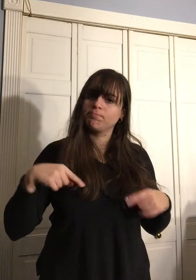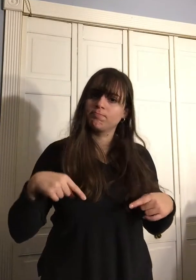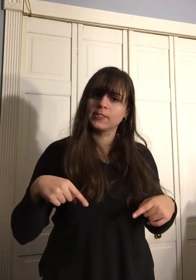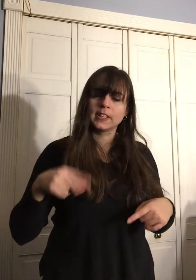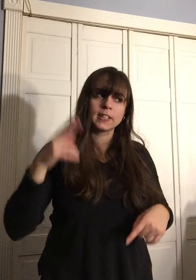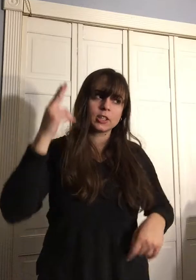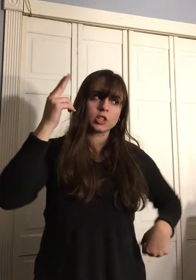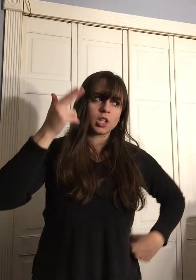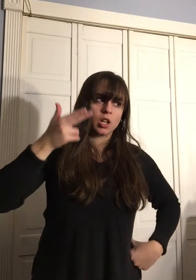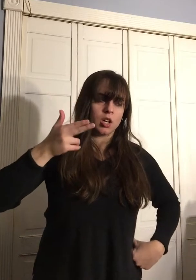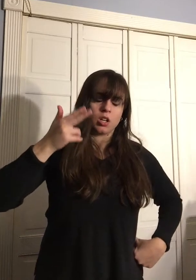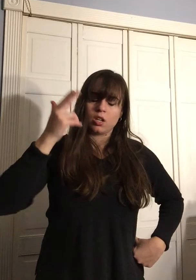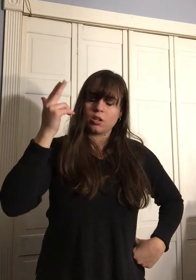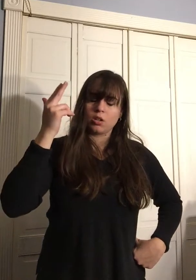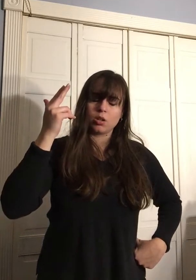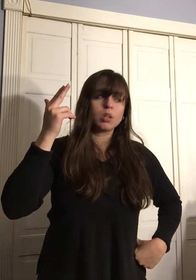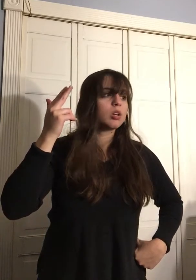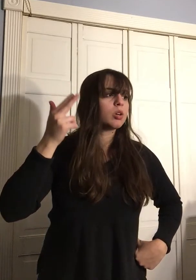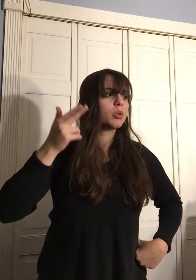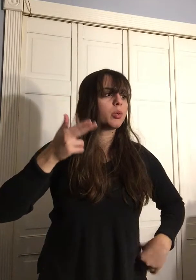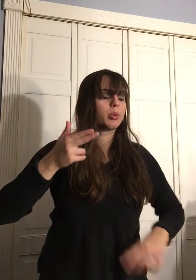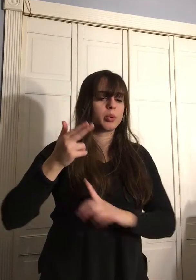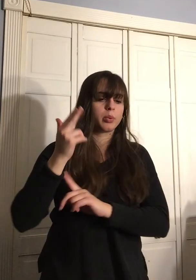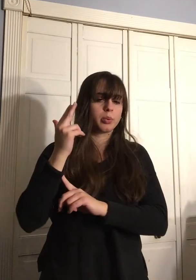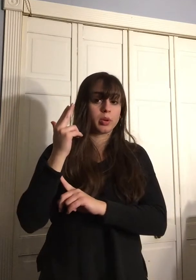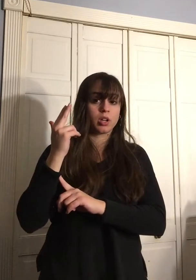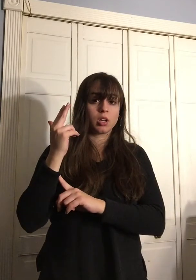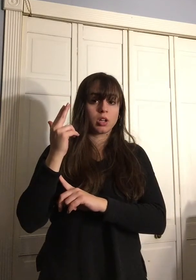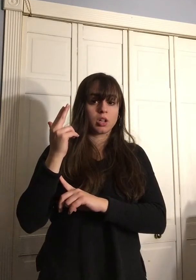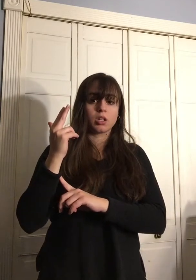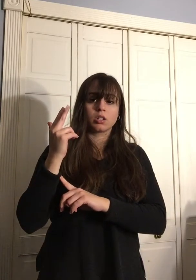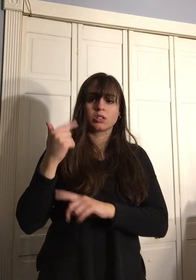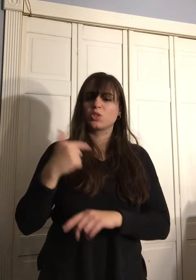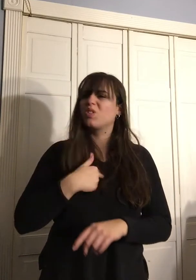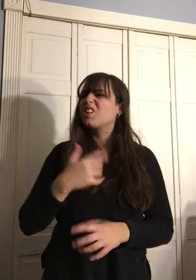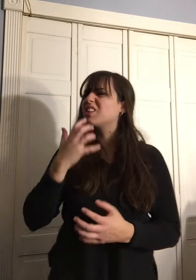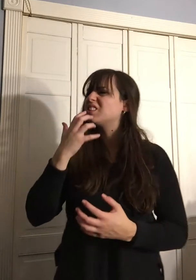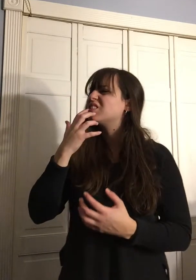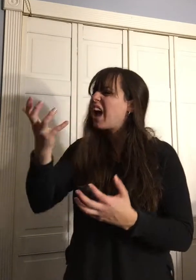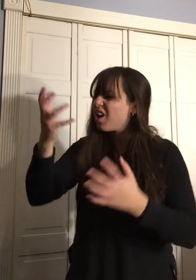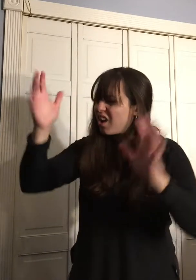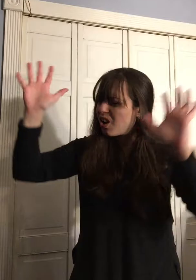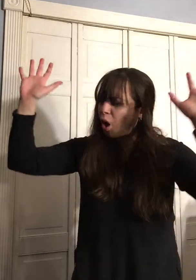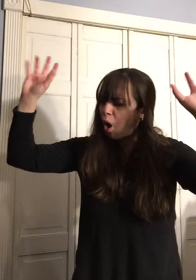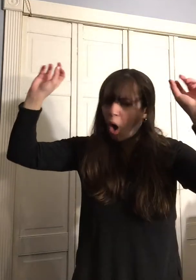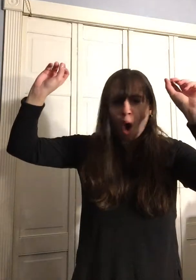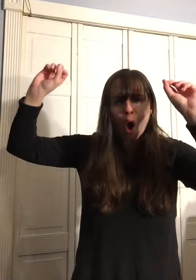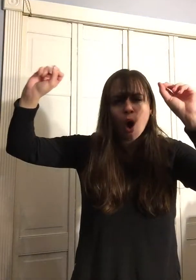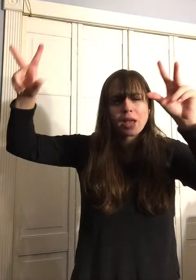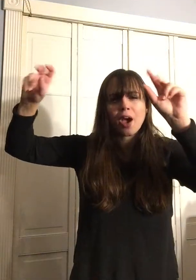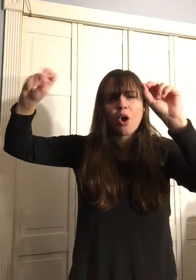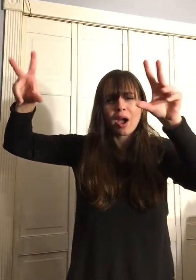He was just a boy. At that moment, he raised his rifle to hit me. But I saw that he was